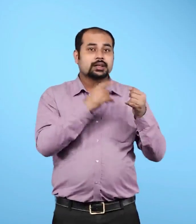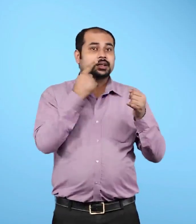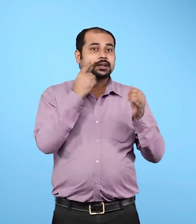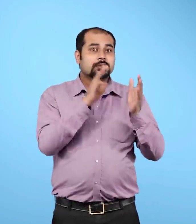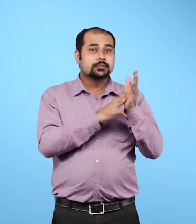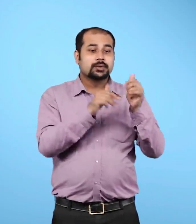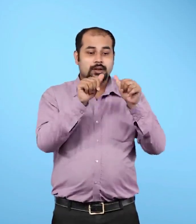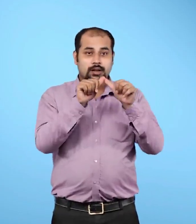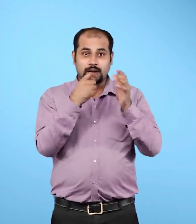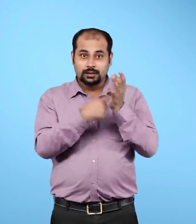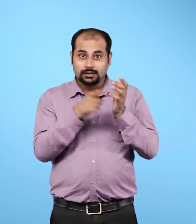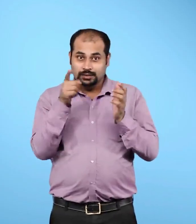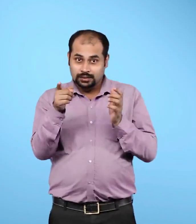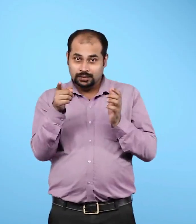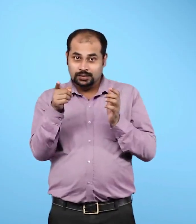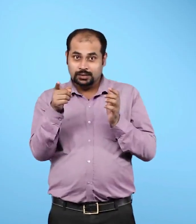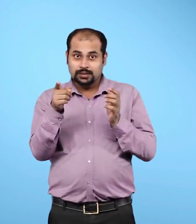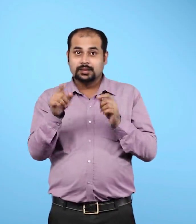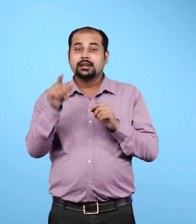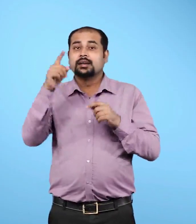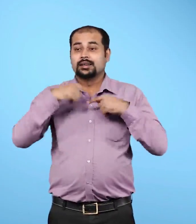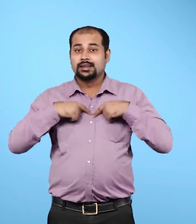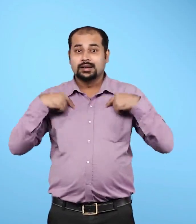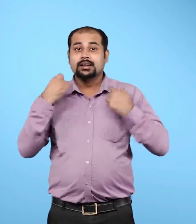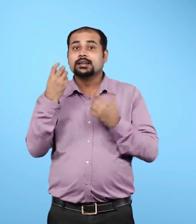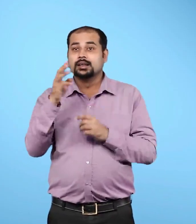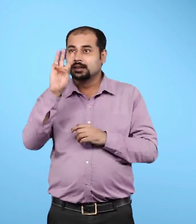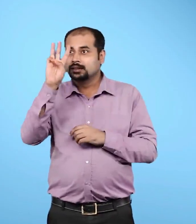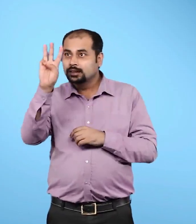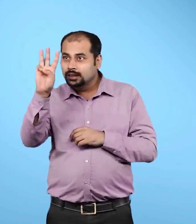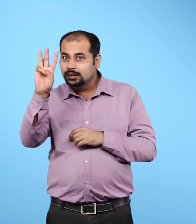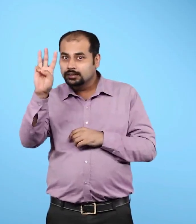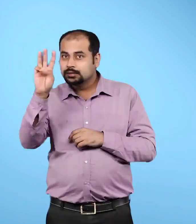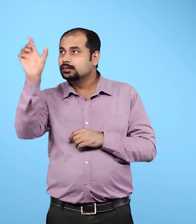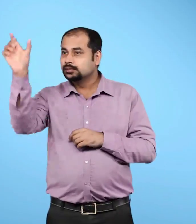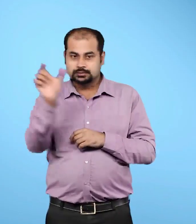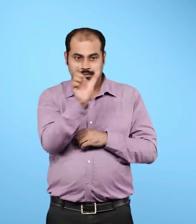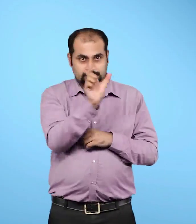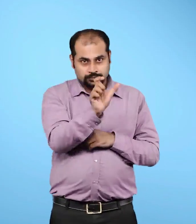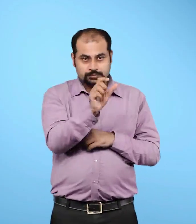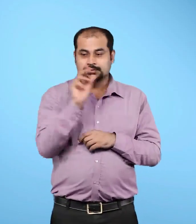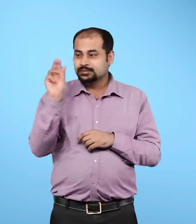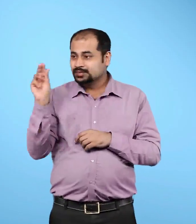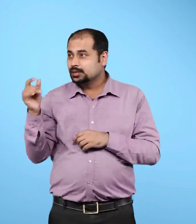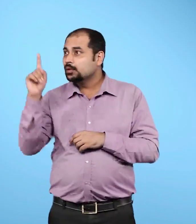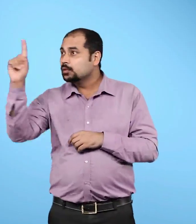is written. Row 3, column 1, number 1 is written. Column